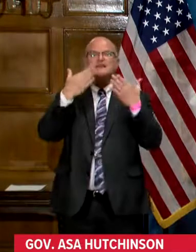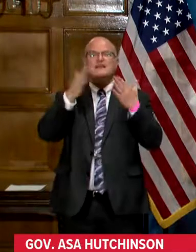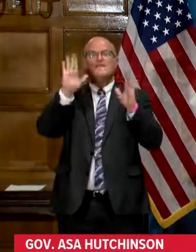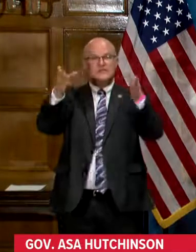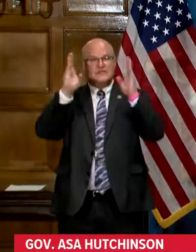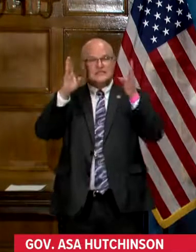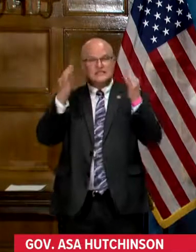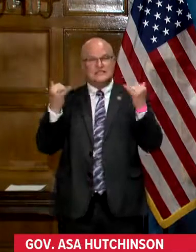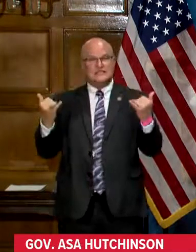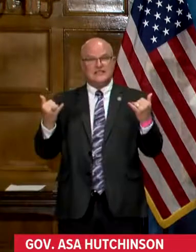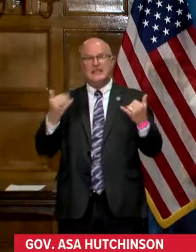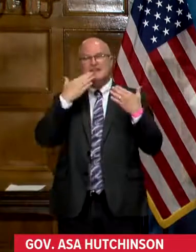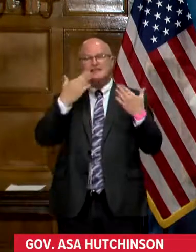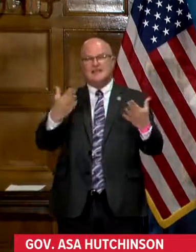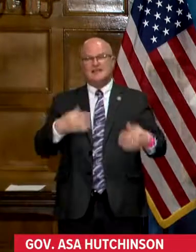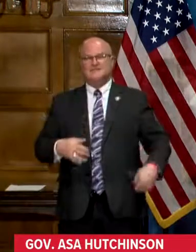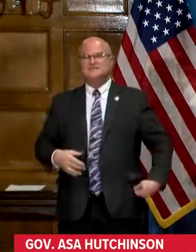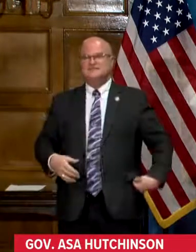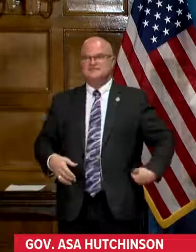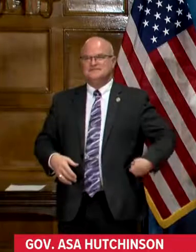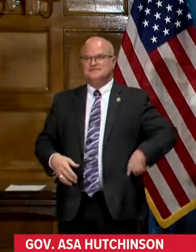your attention today. Thank you.